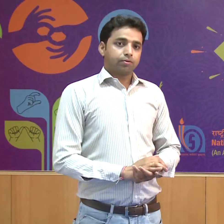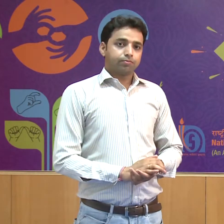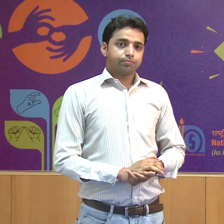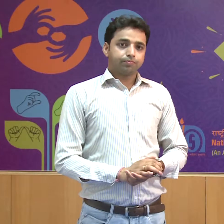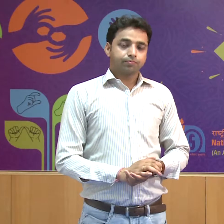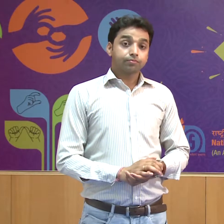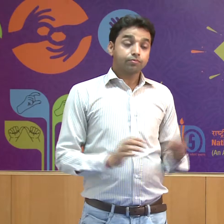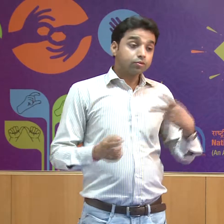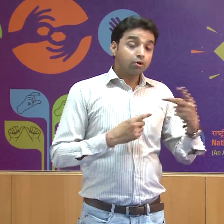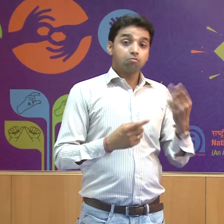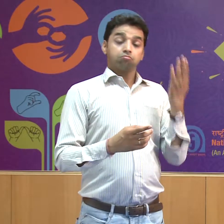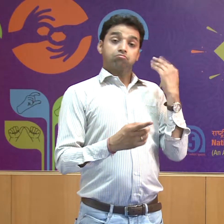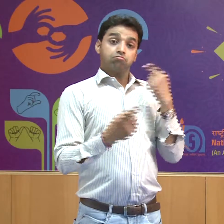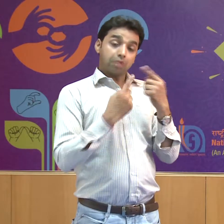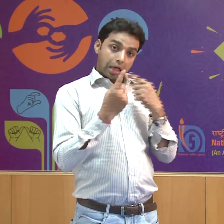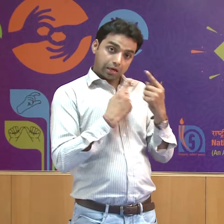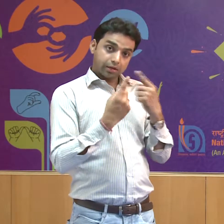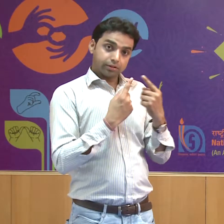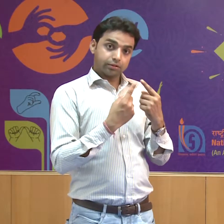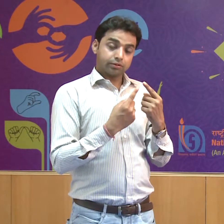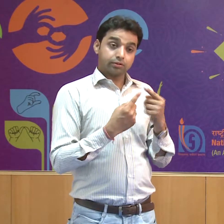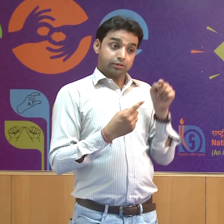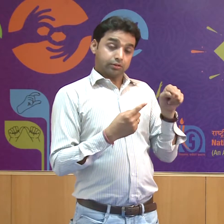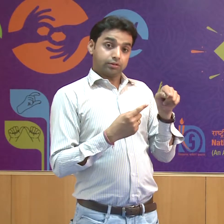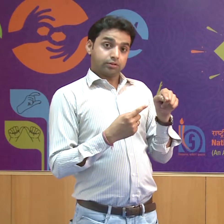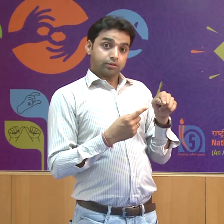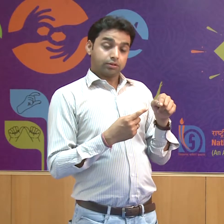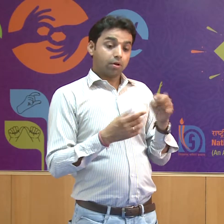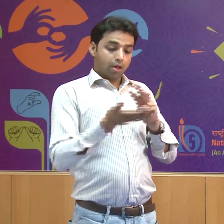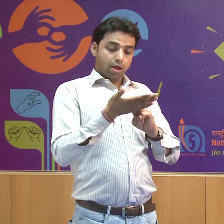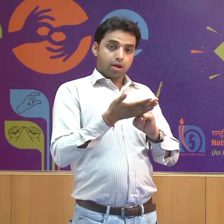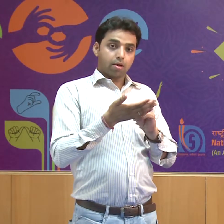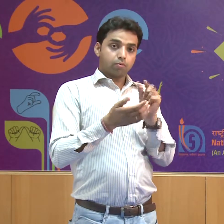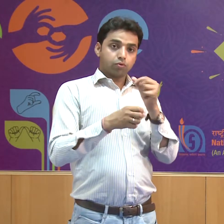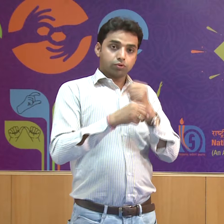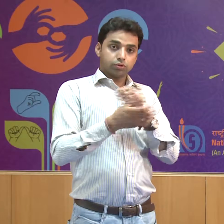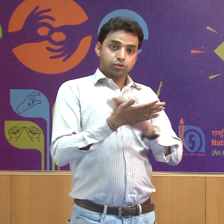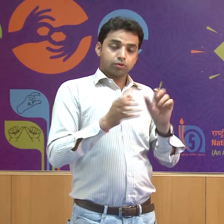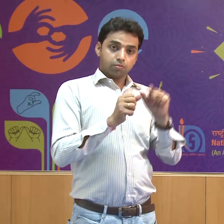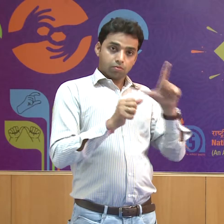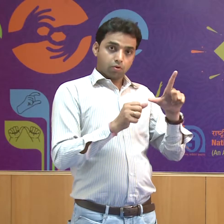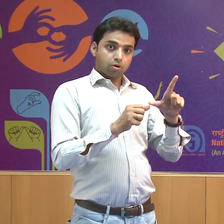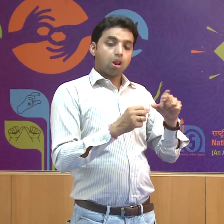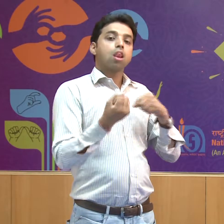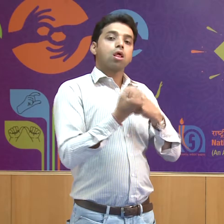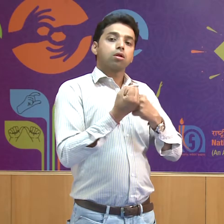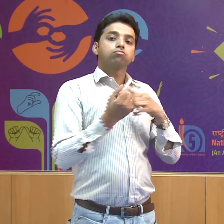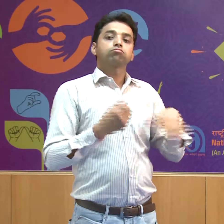We have already discussed that the Mughals were great supporters of learning and